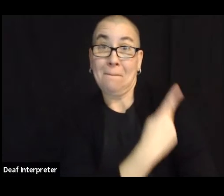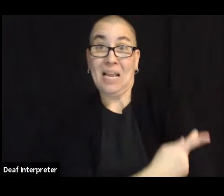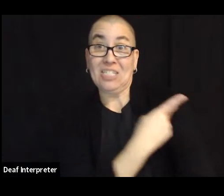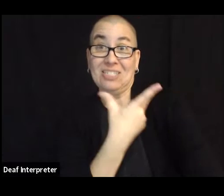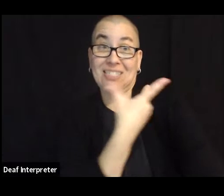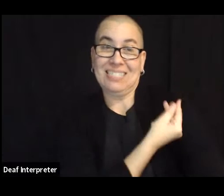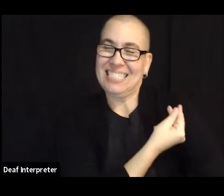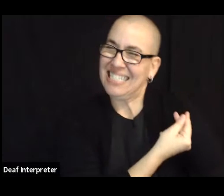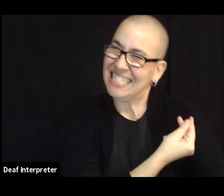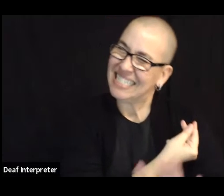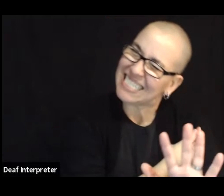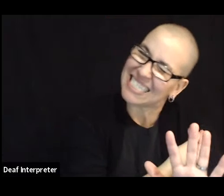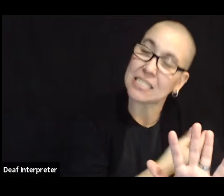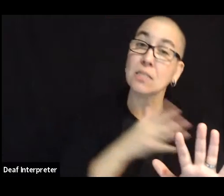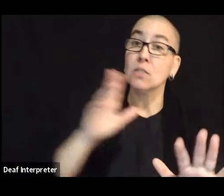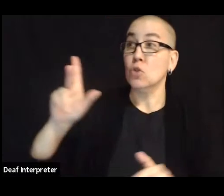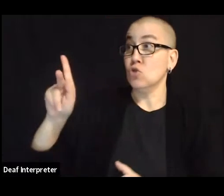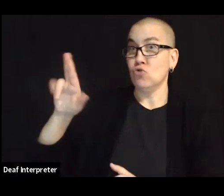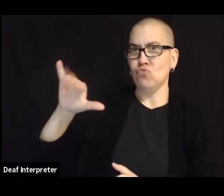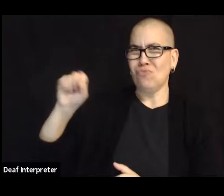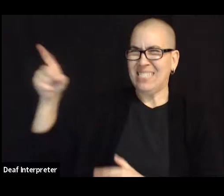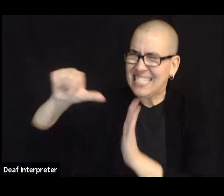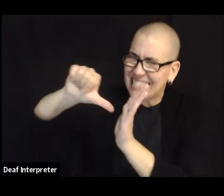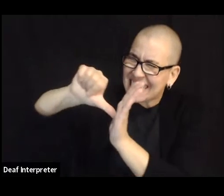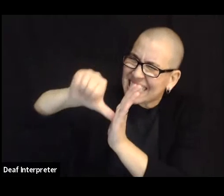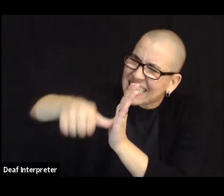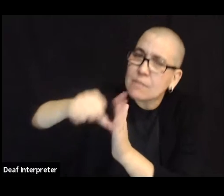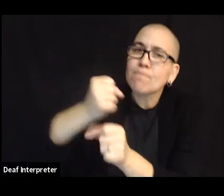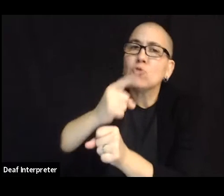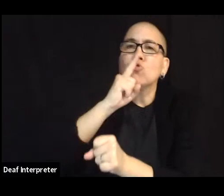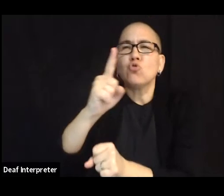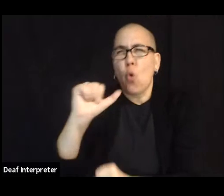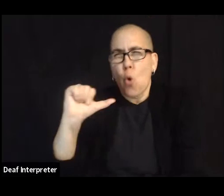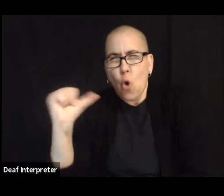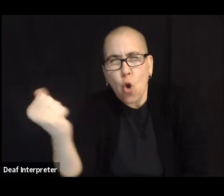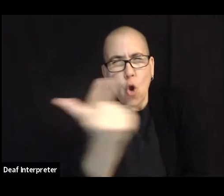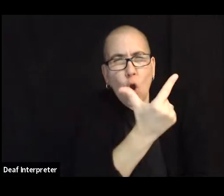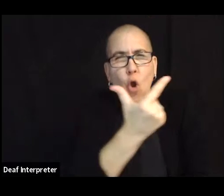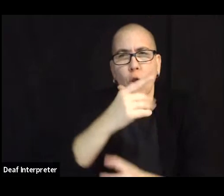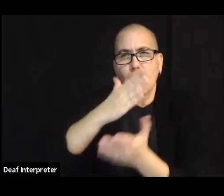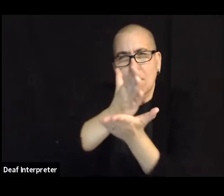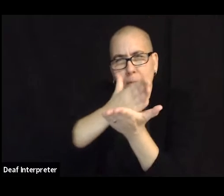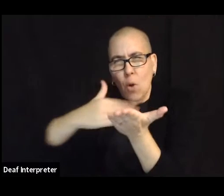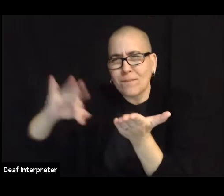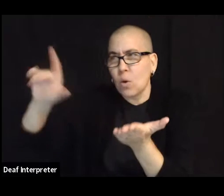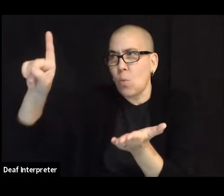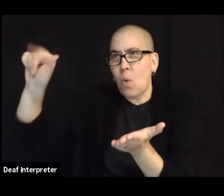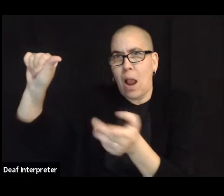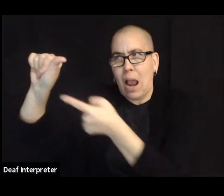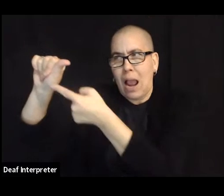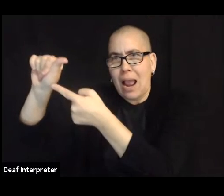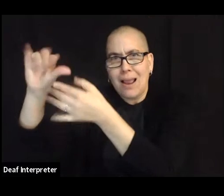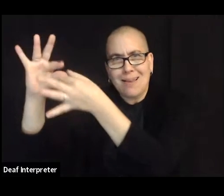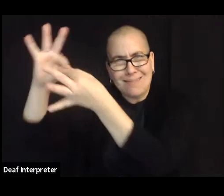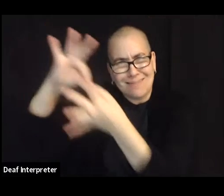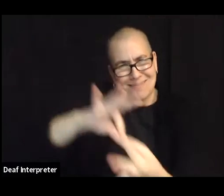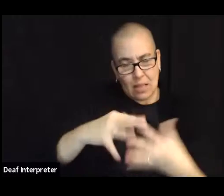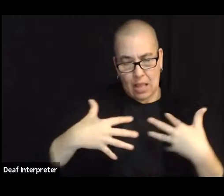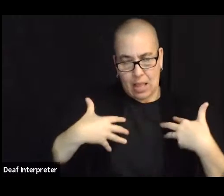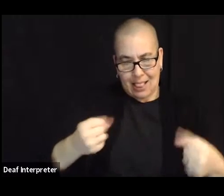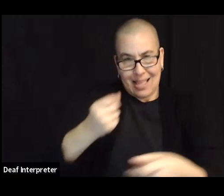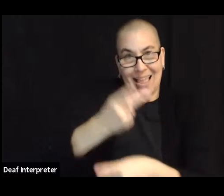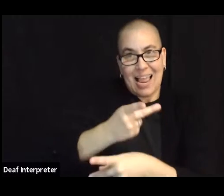we're also just trying to make sure that all the different streams of planning for the next phases are coordinated and lined up with each